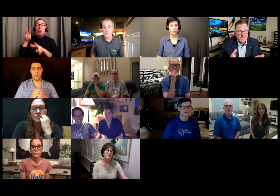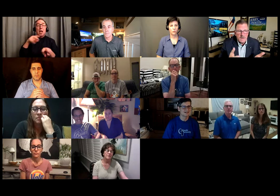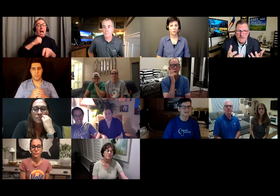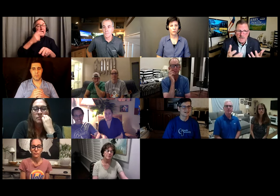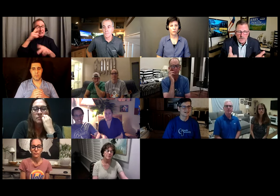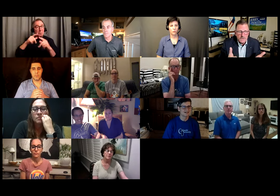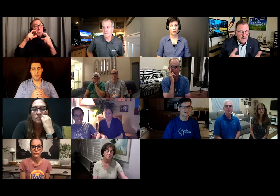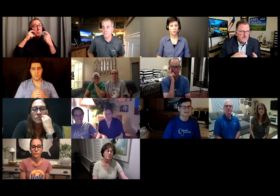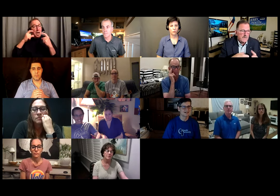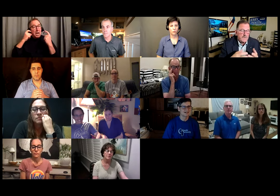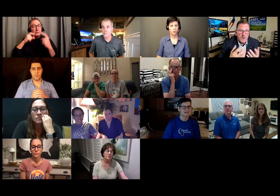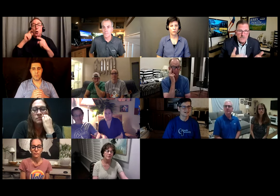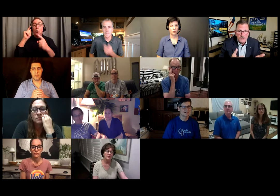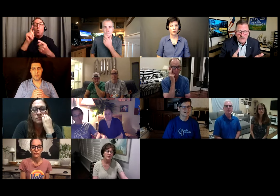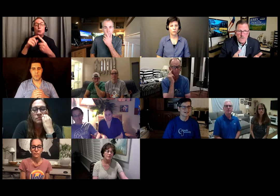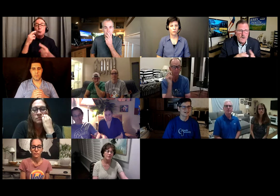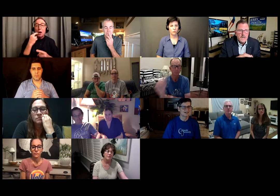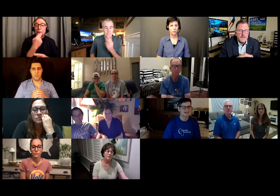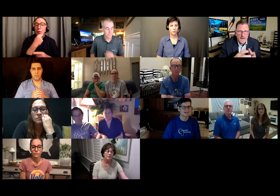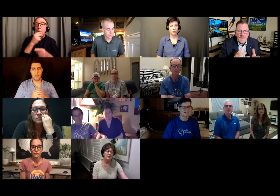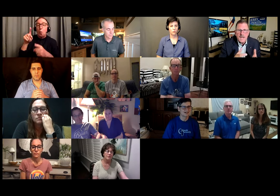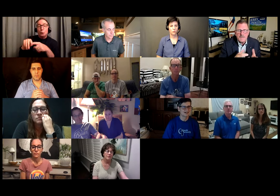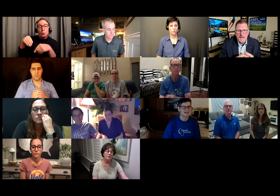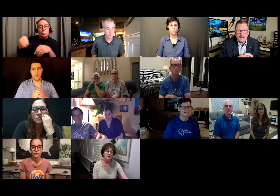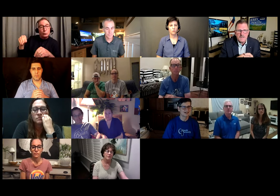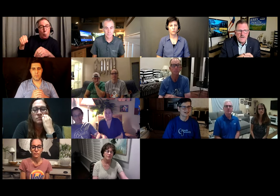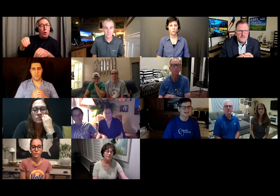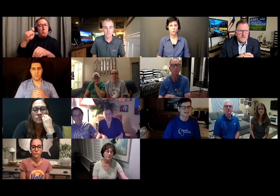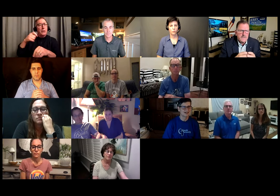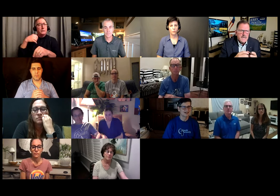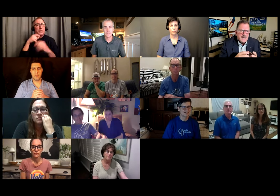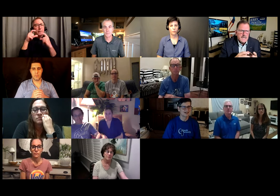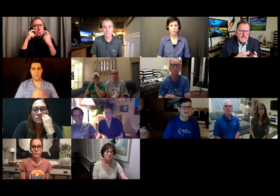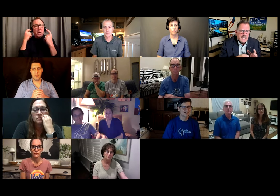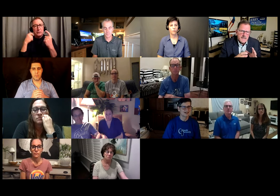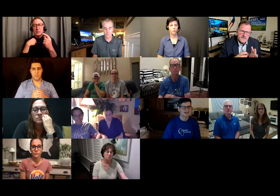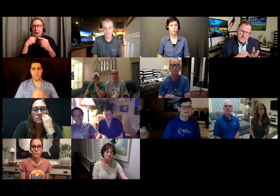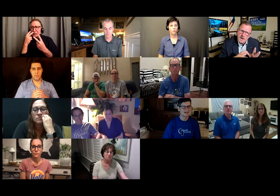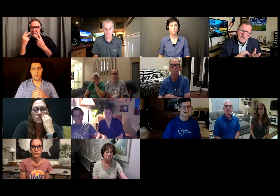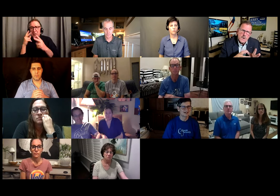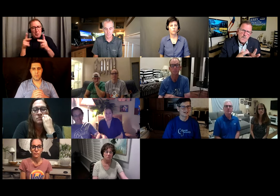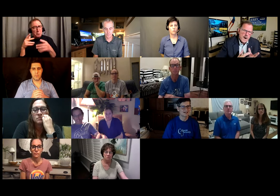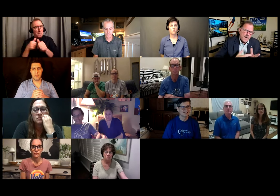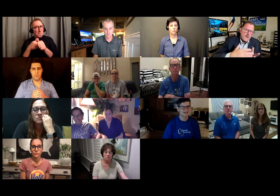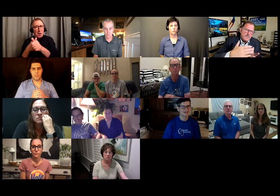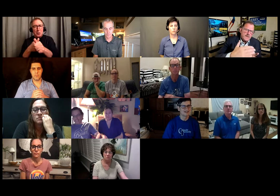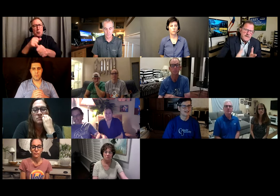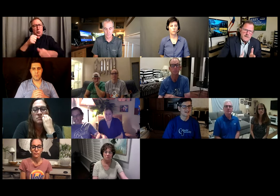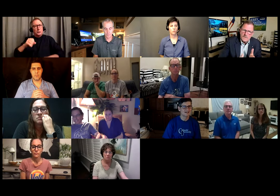a restaurant or you go to a restaurant, if you go into a store, you have to have a mask on. So it's I don't know